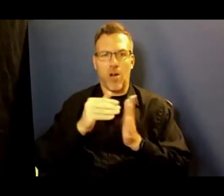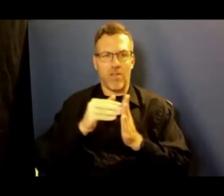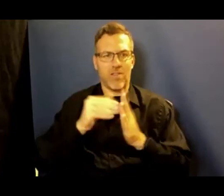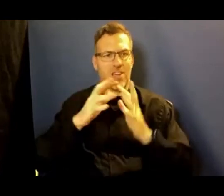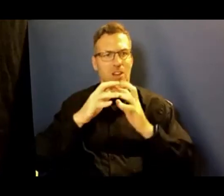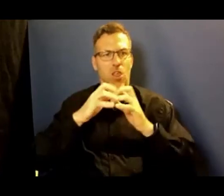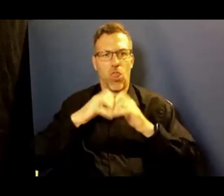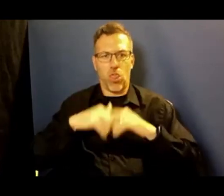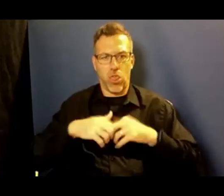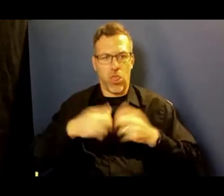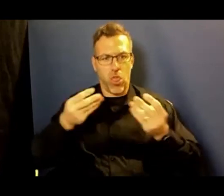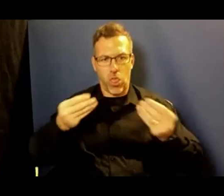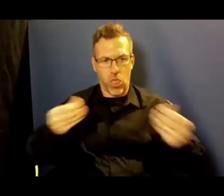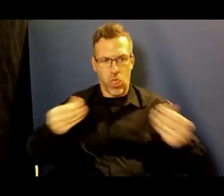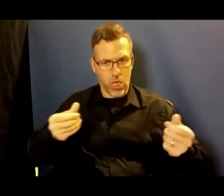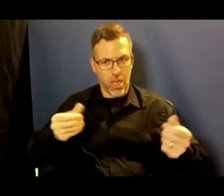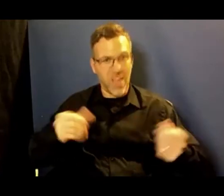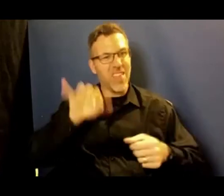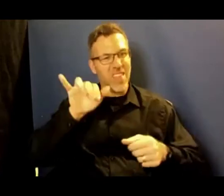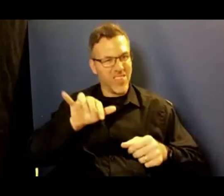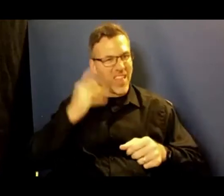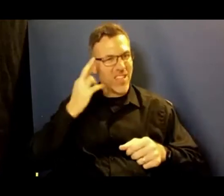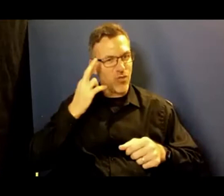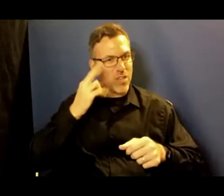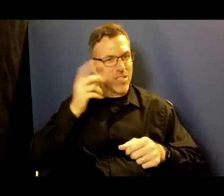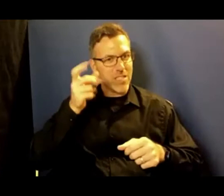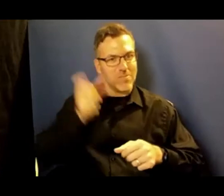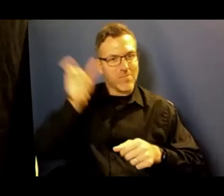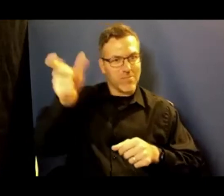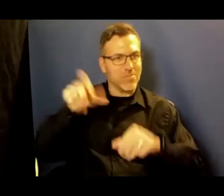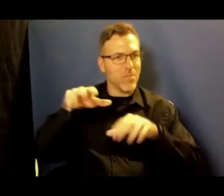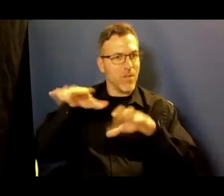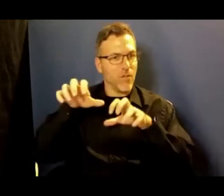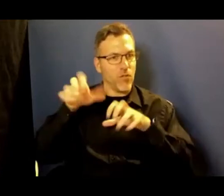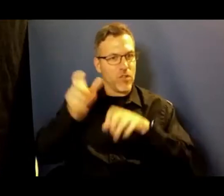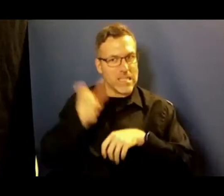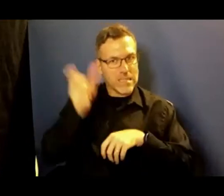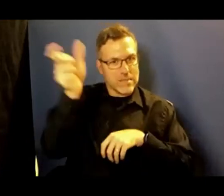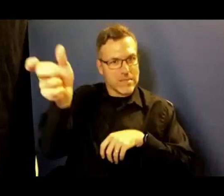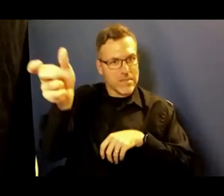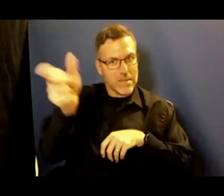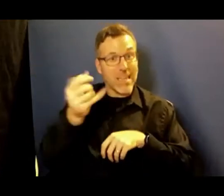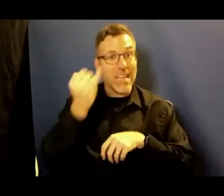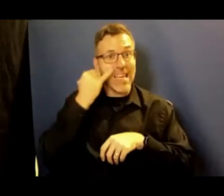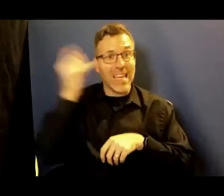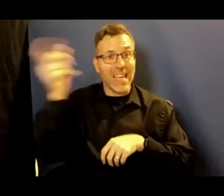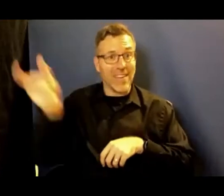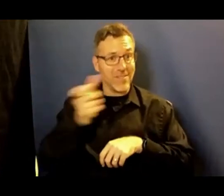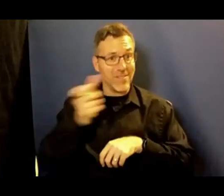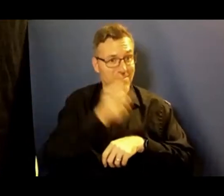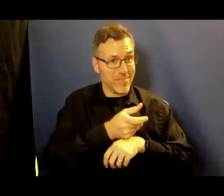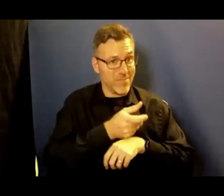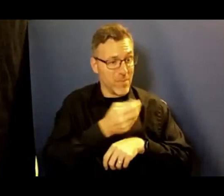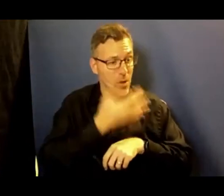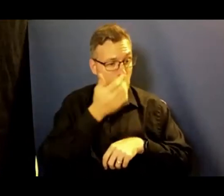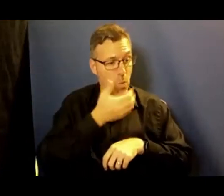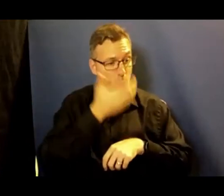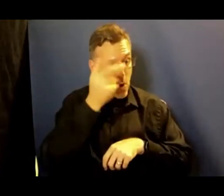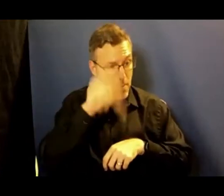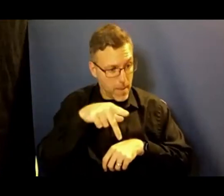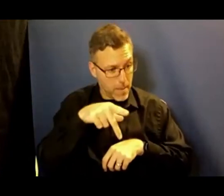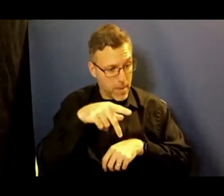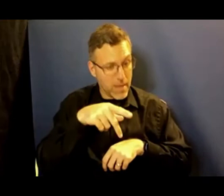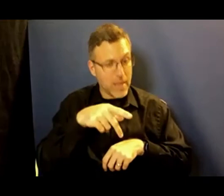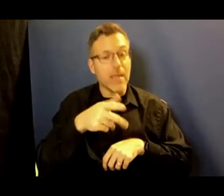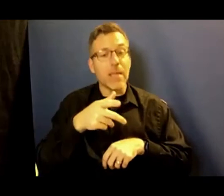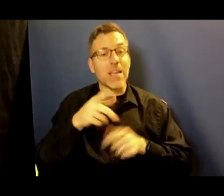apart. So you can imagine, you start warming it up, messenger RNA starts falling apart. We put it in a cell, your body's nice and warm, it starts falling